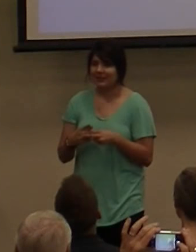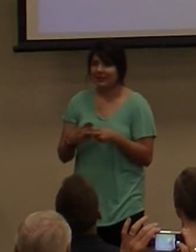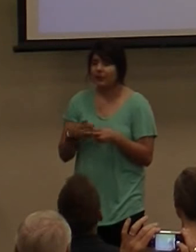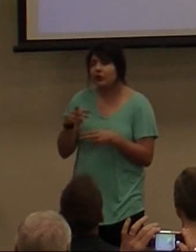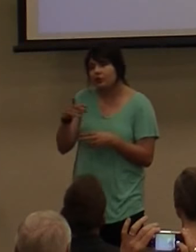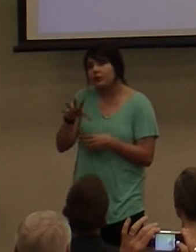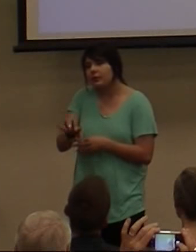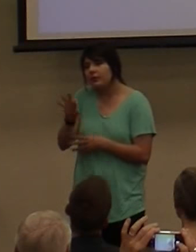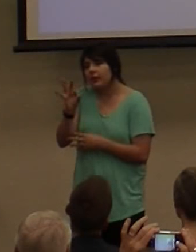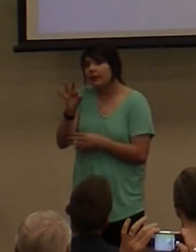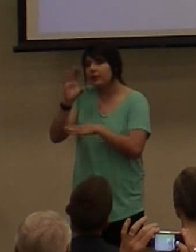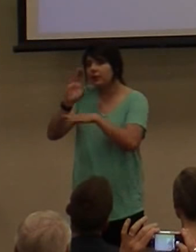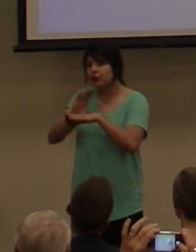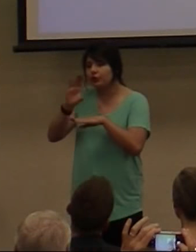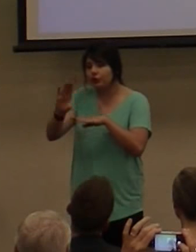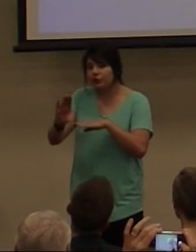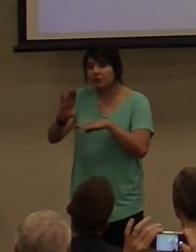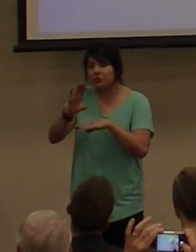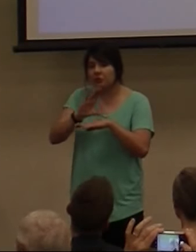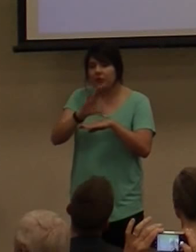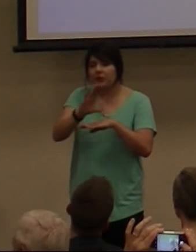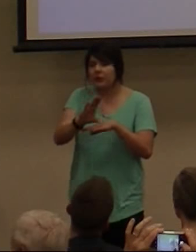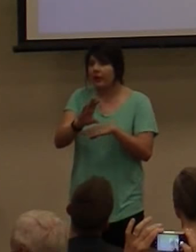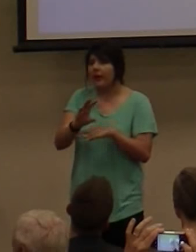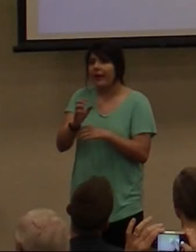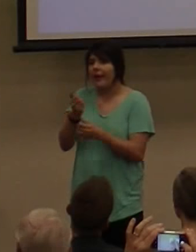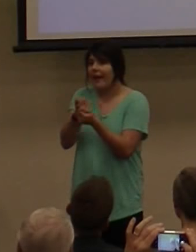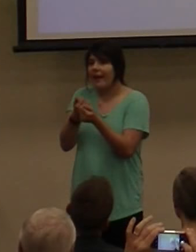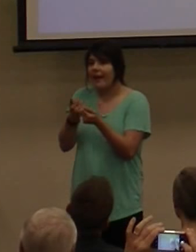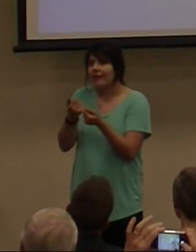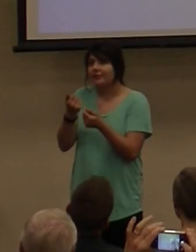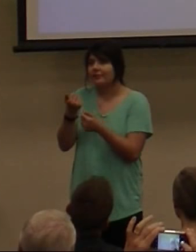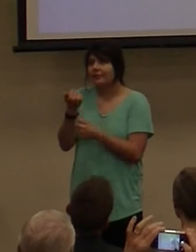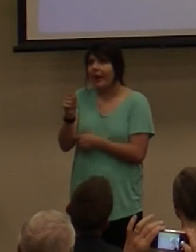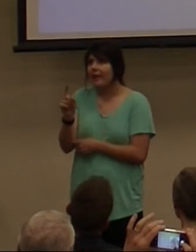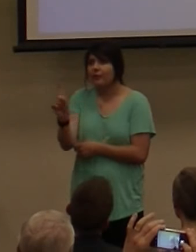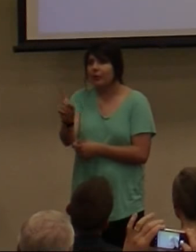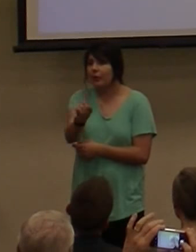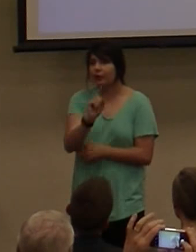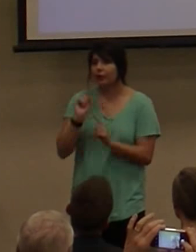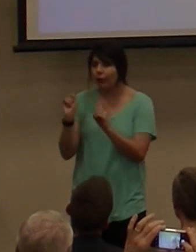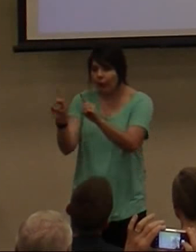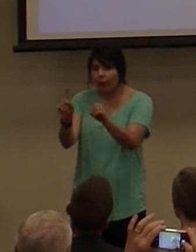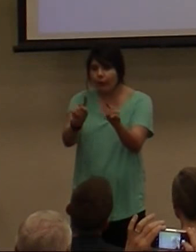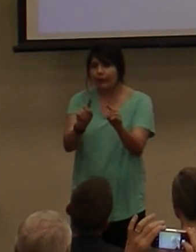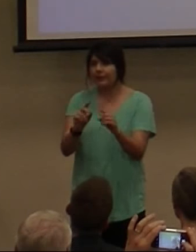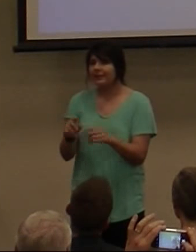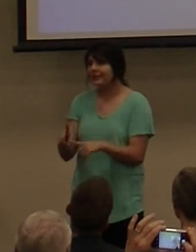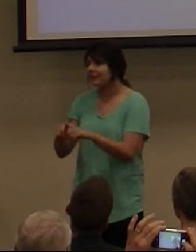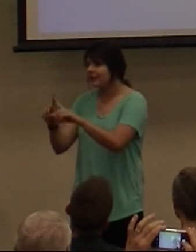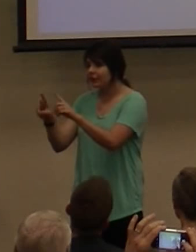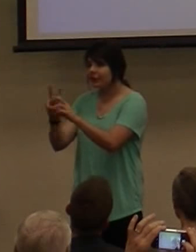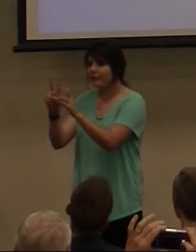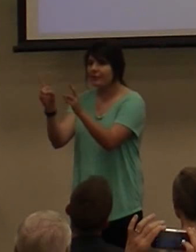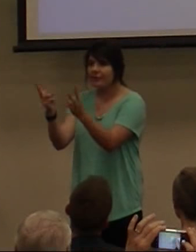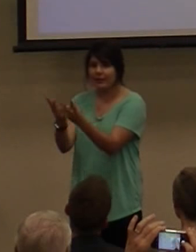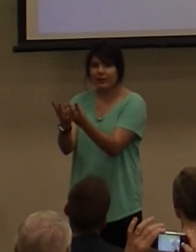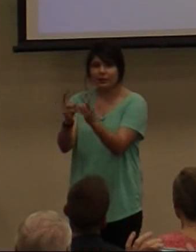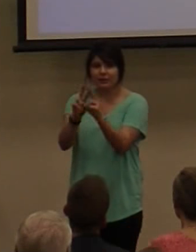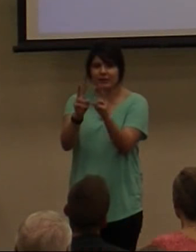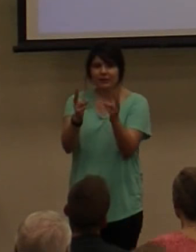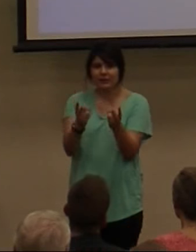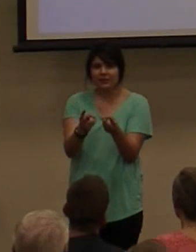you find there's a Church of Christ, it seems, everywhere. You go from one village to another, one township to